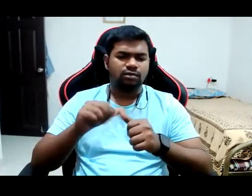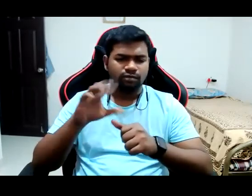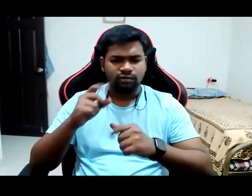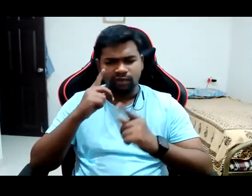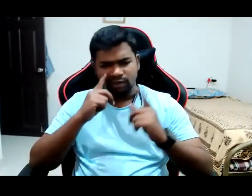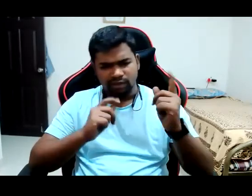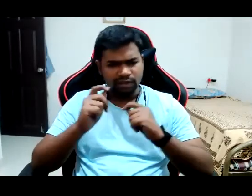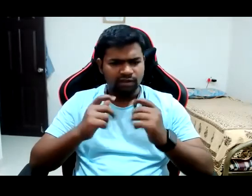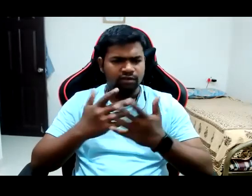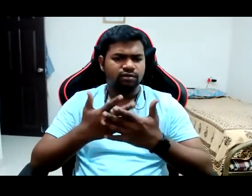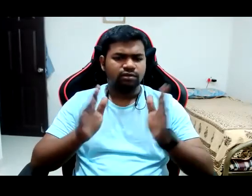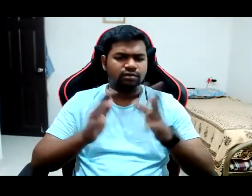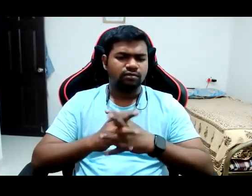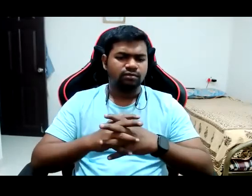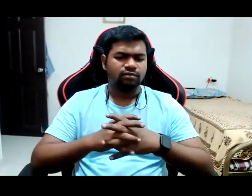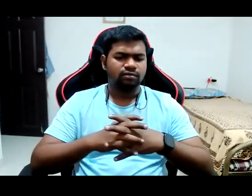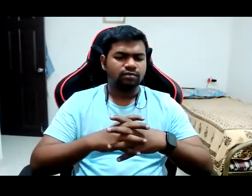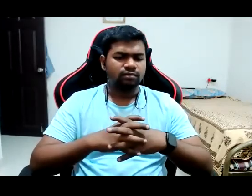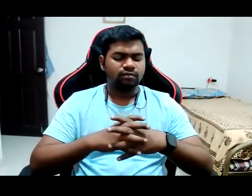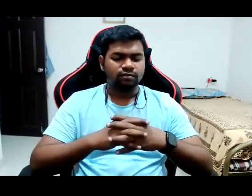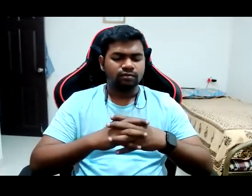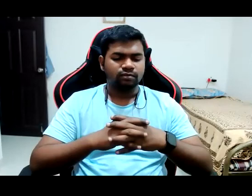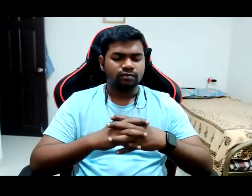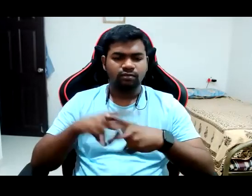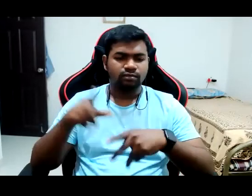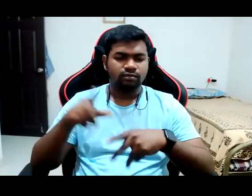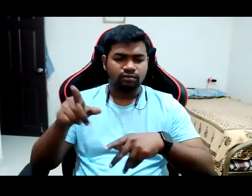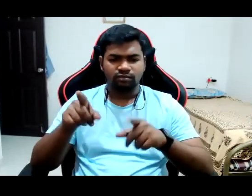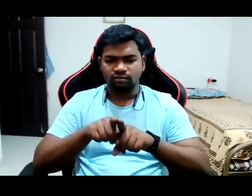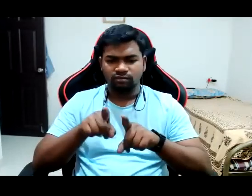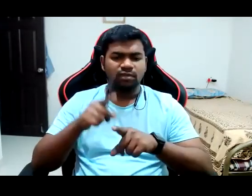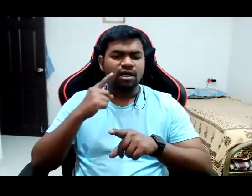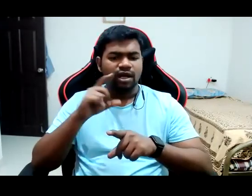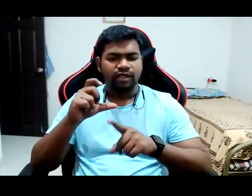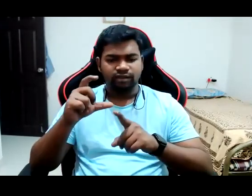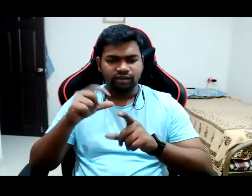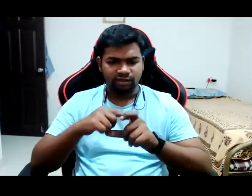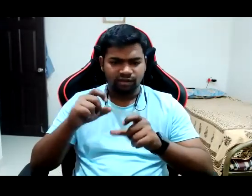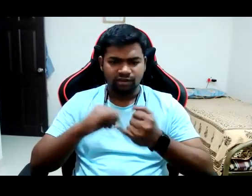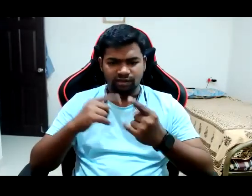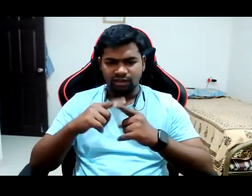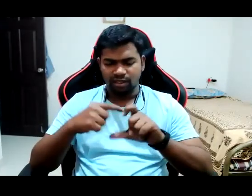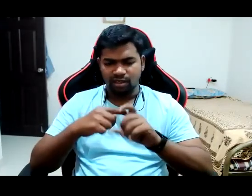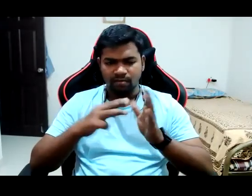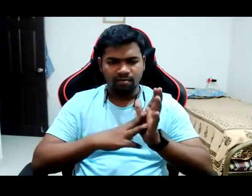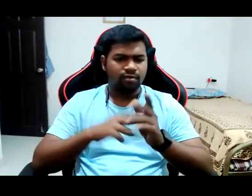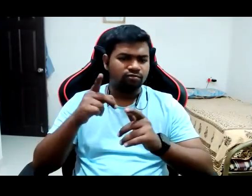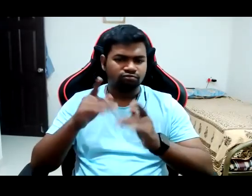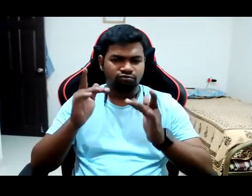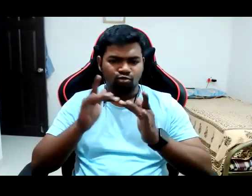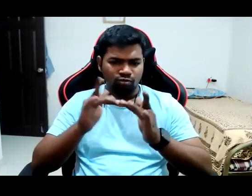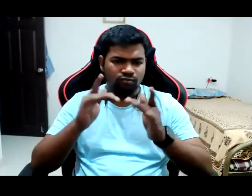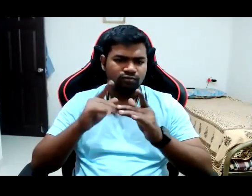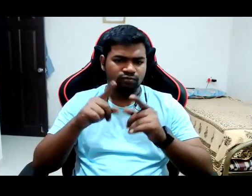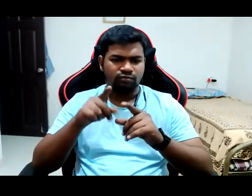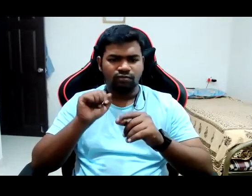have you, there is a section on the iSTEM portal, which is the portal that you registered on, through which you